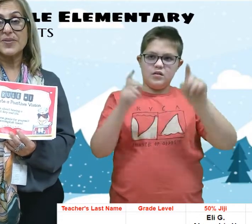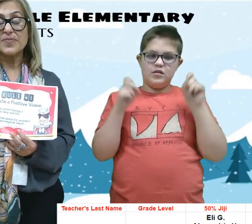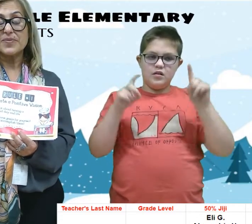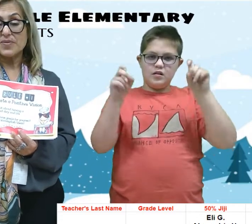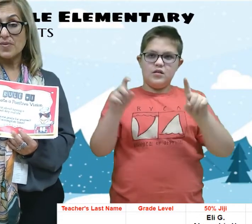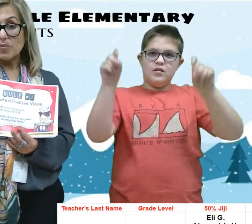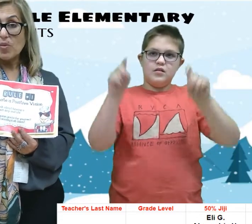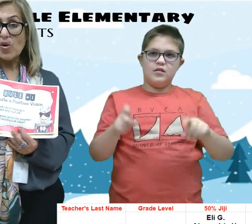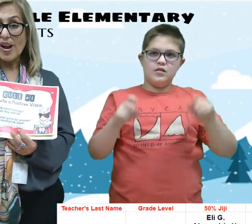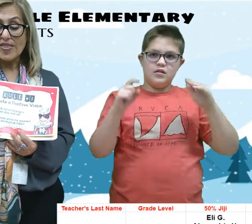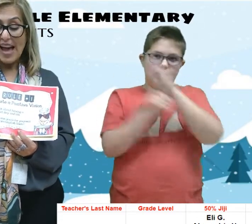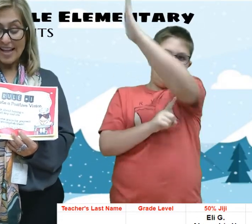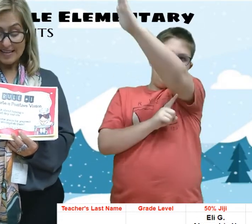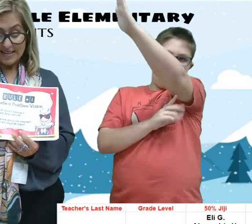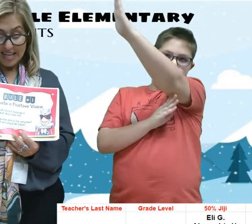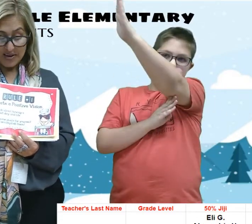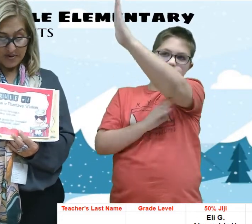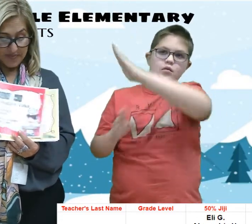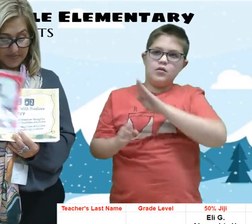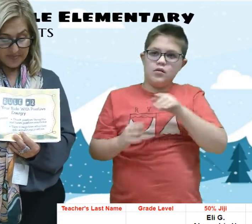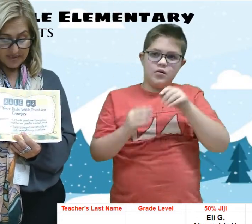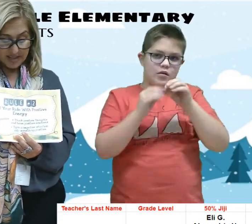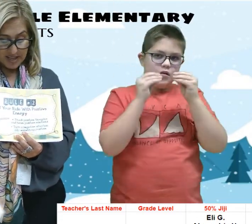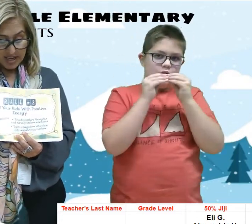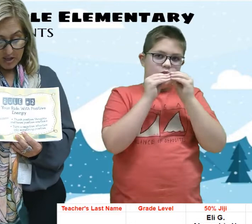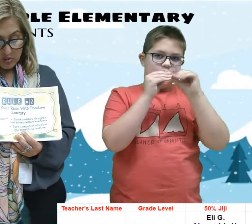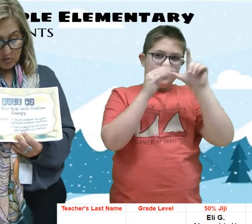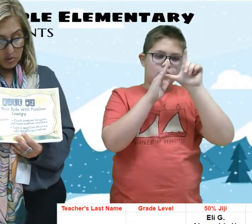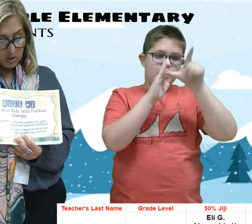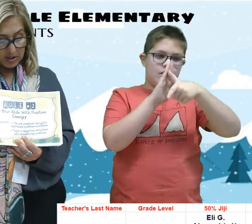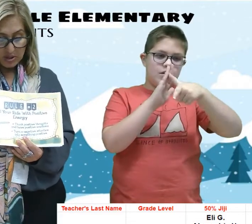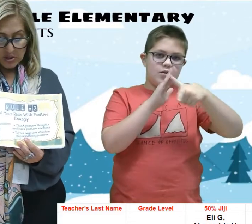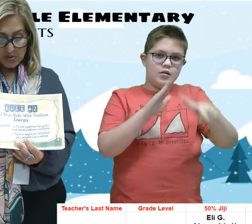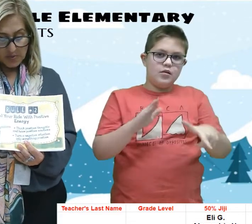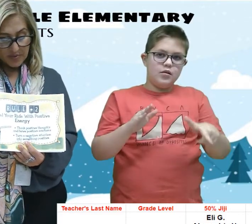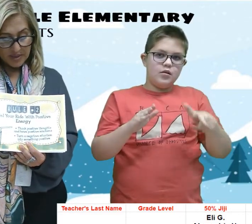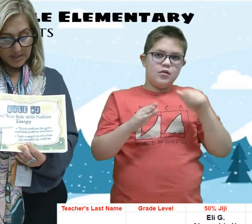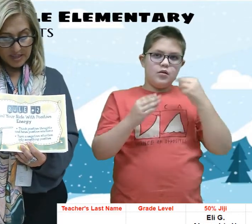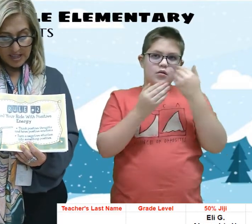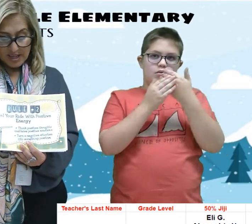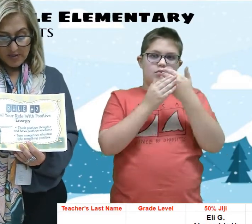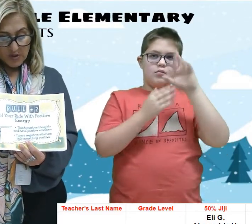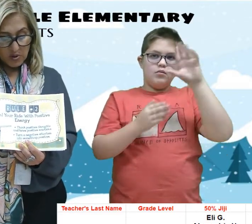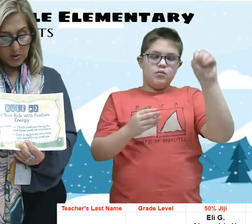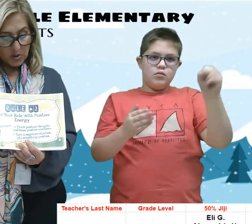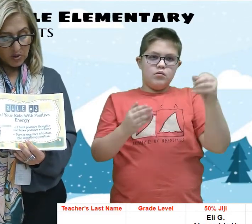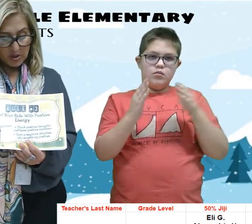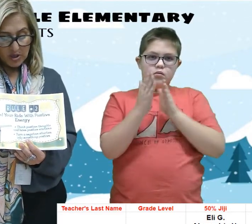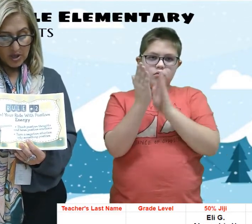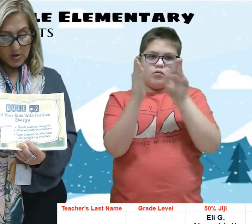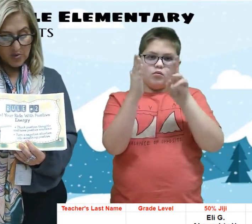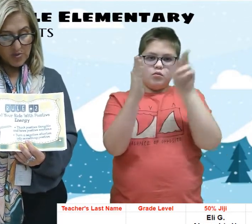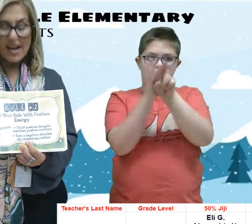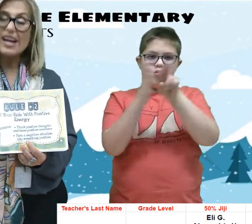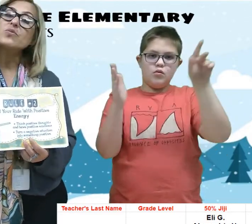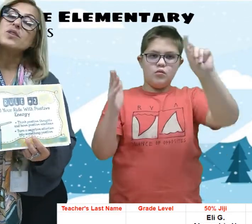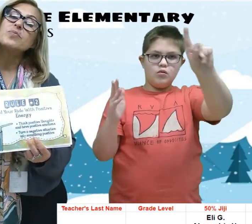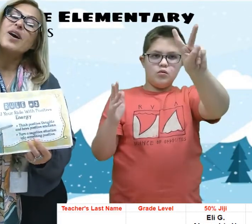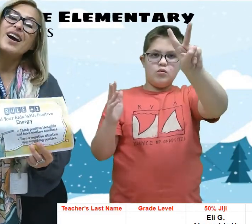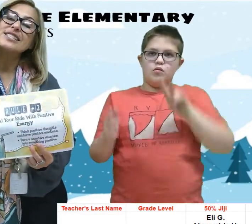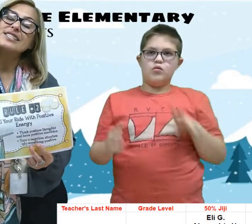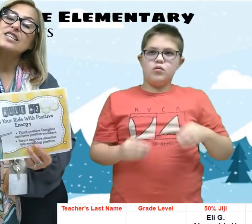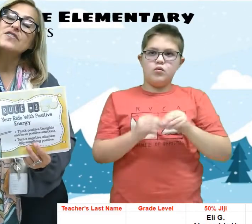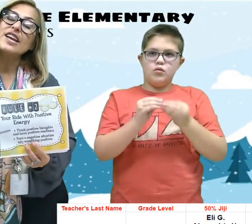year. More on that later. Rule two, fuel your ride